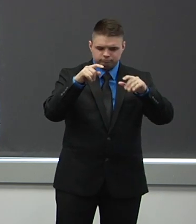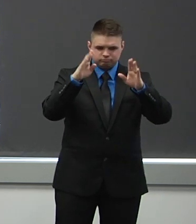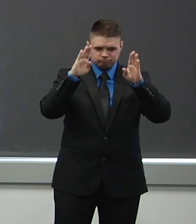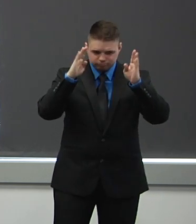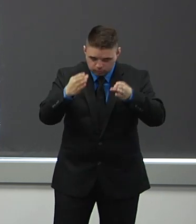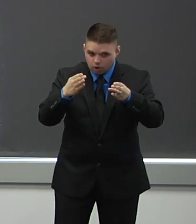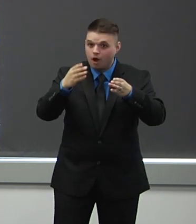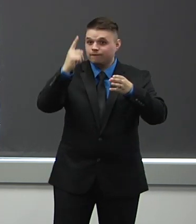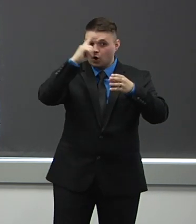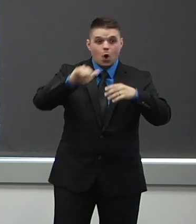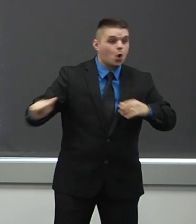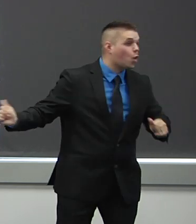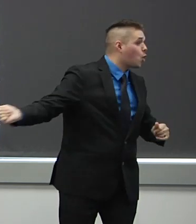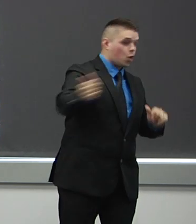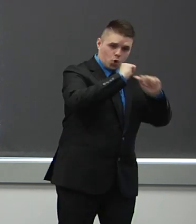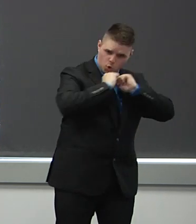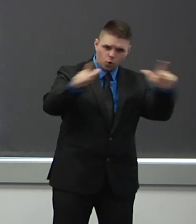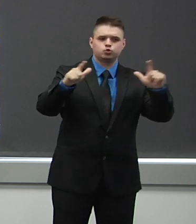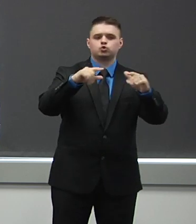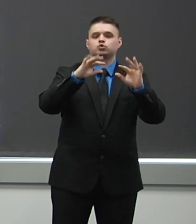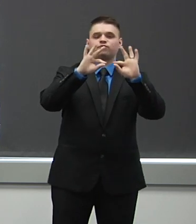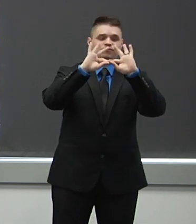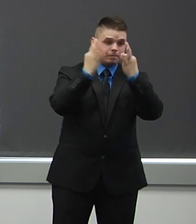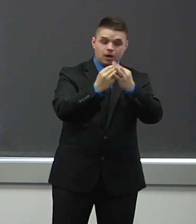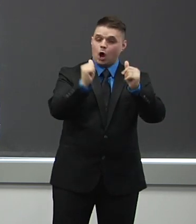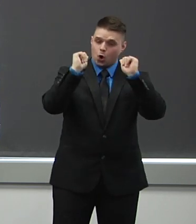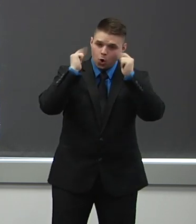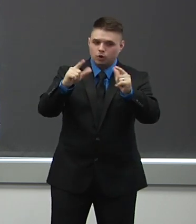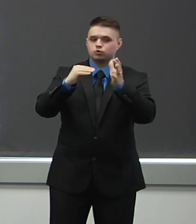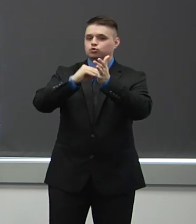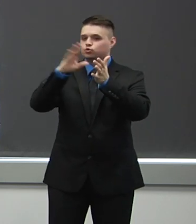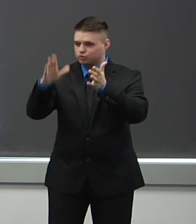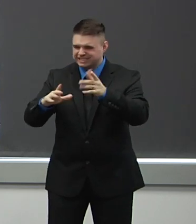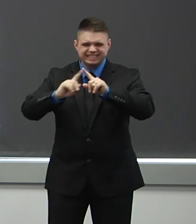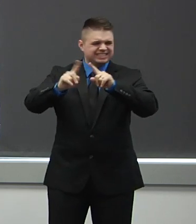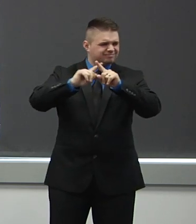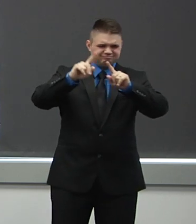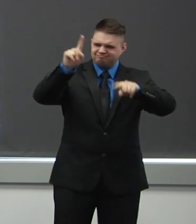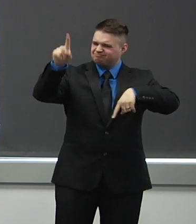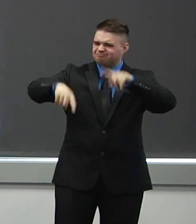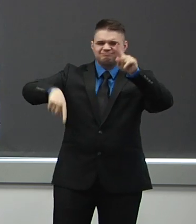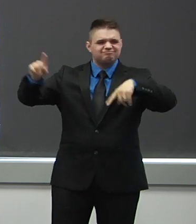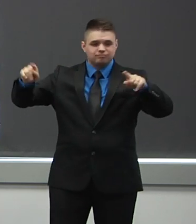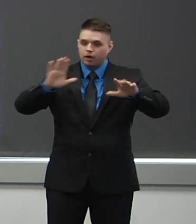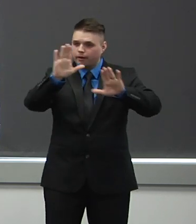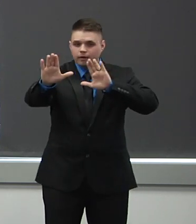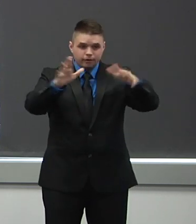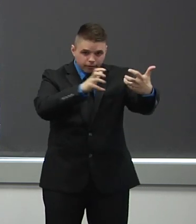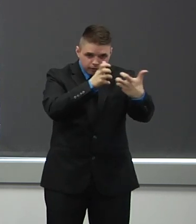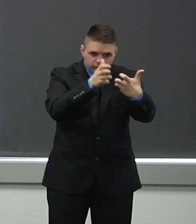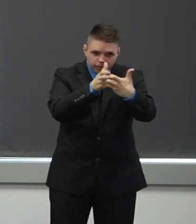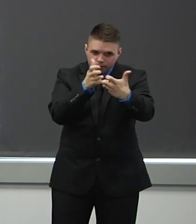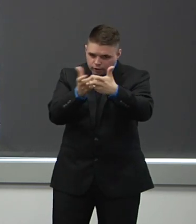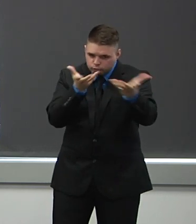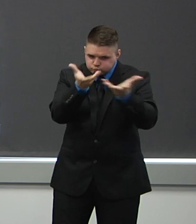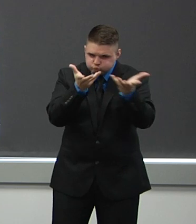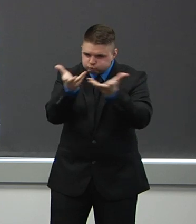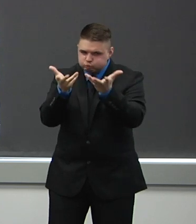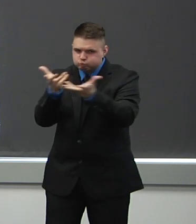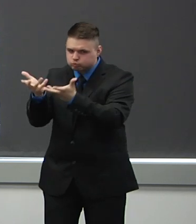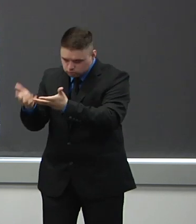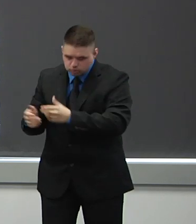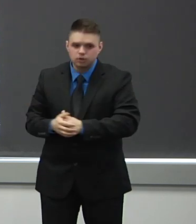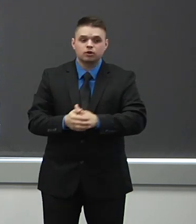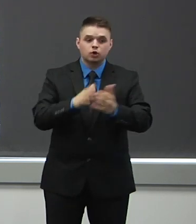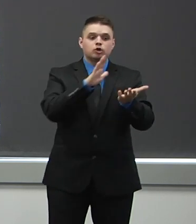family, and frankly, every educator and school district where they're at and work from that place forward. So our school districts do work